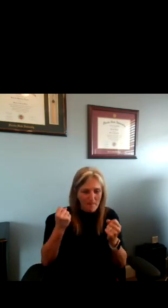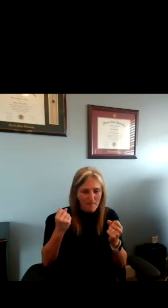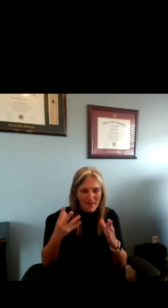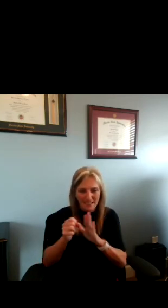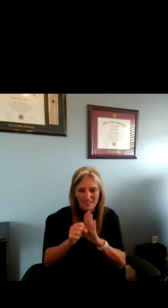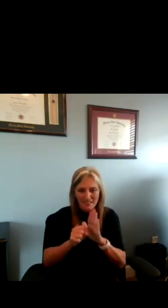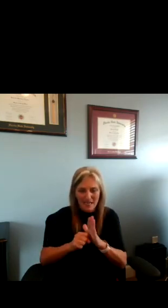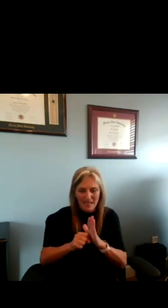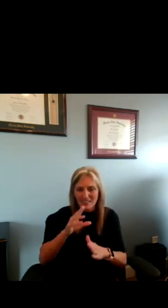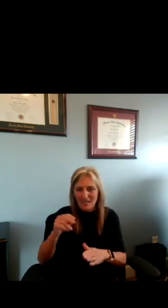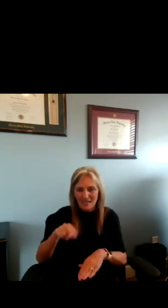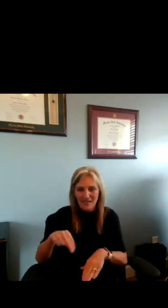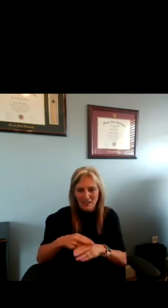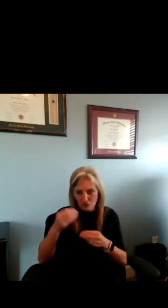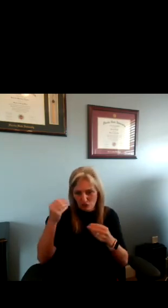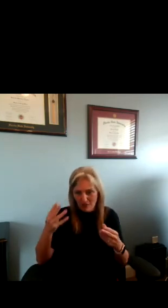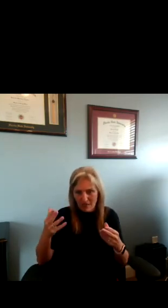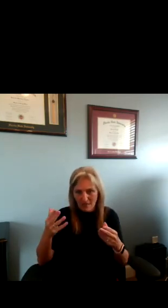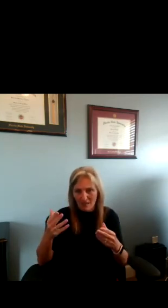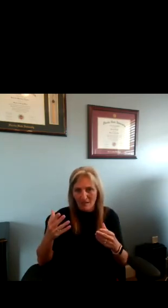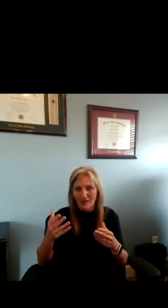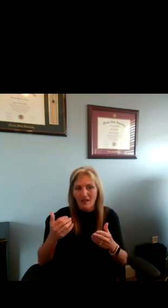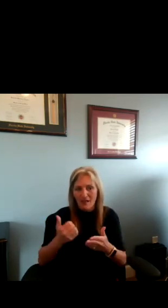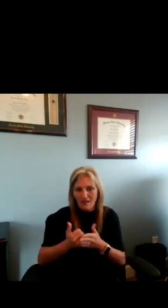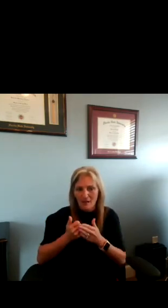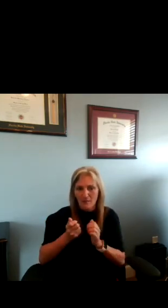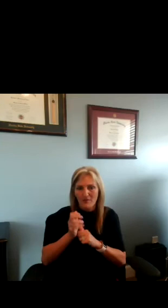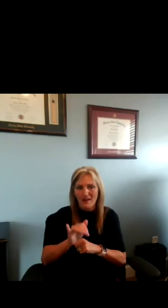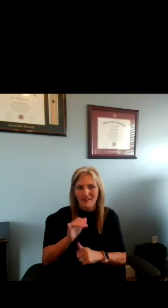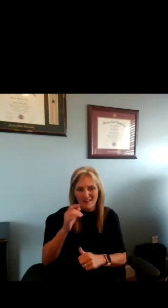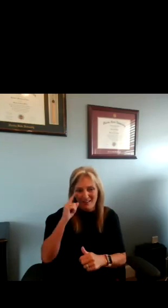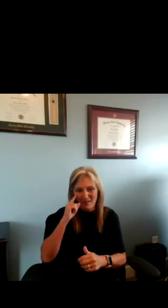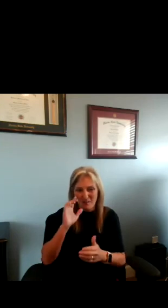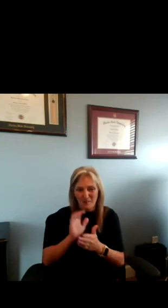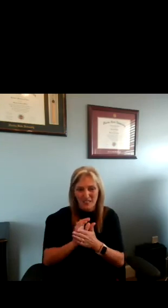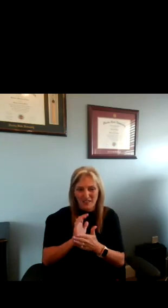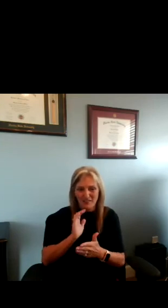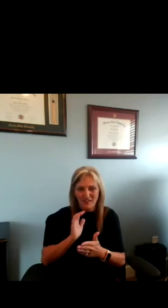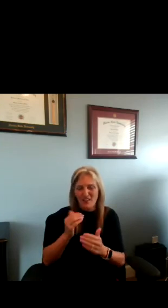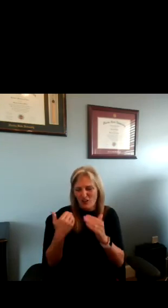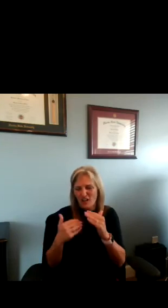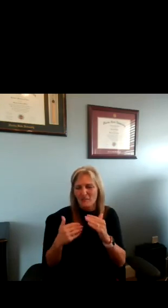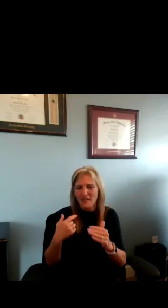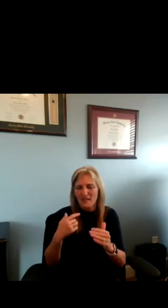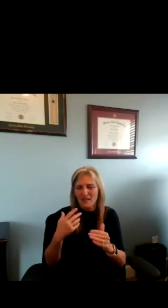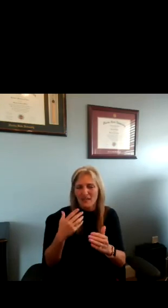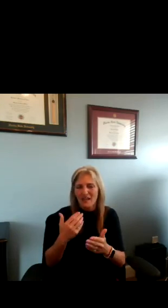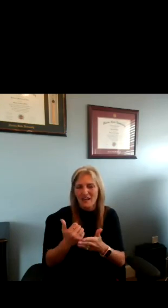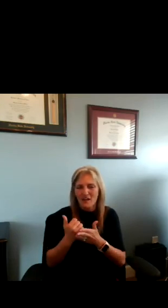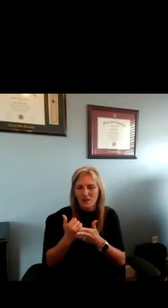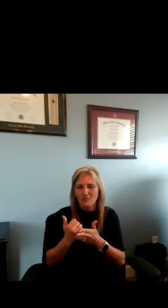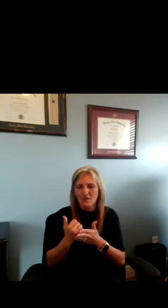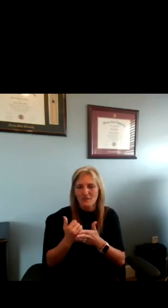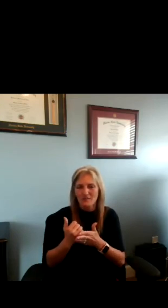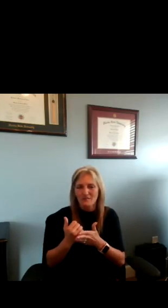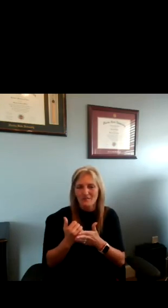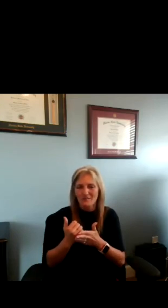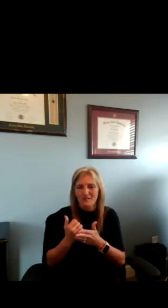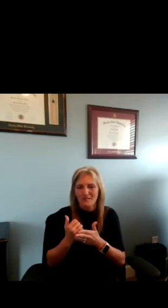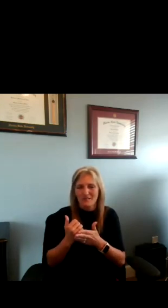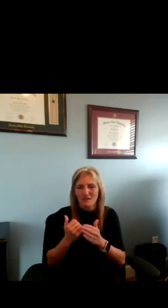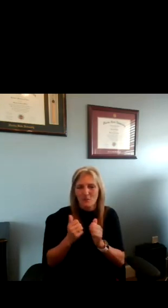national data, are very rare. And we believe that this limits our ability to understand conditions and to identify where the changes need to be